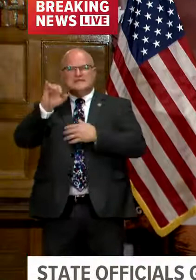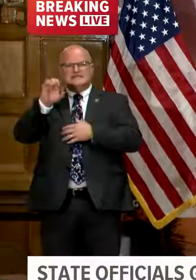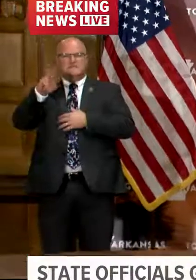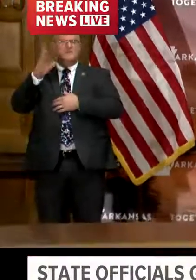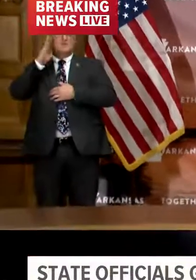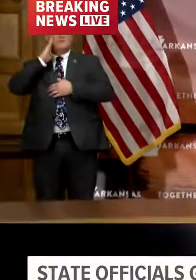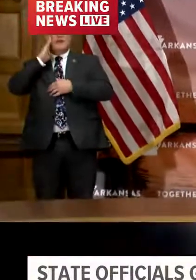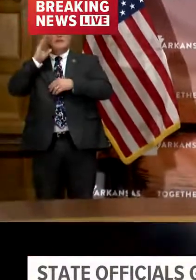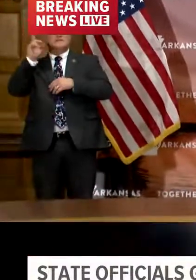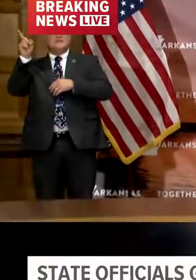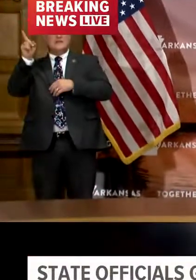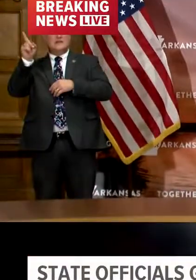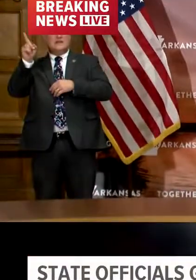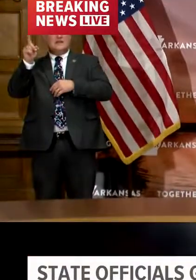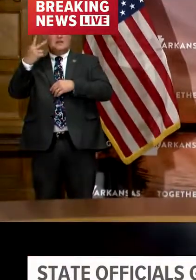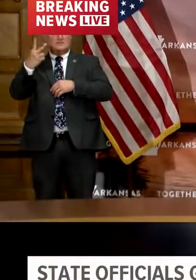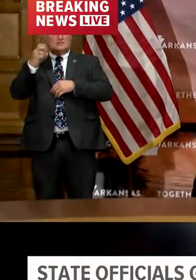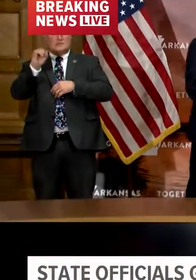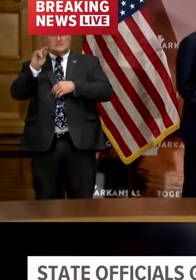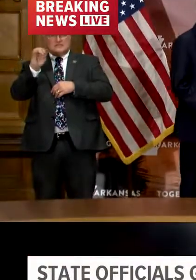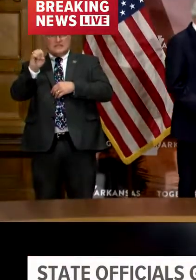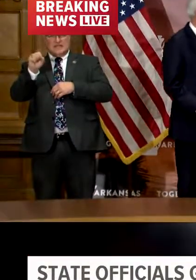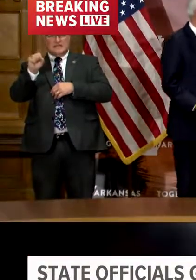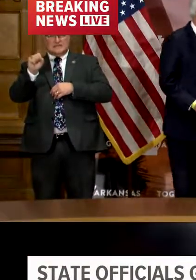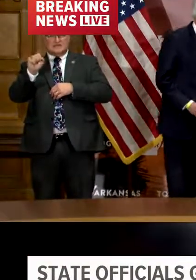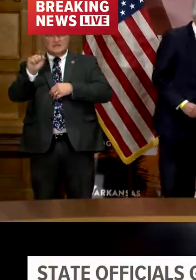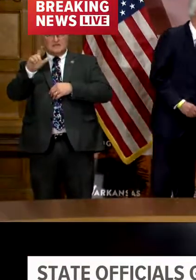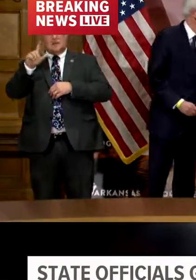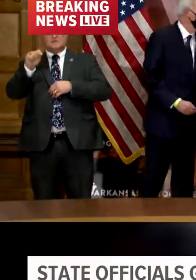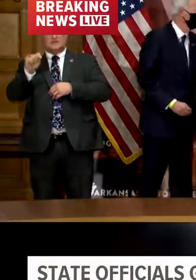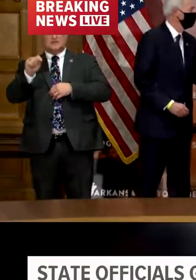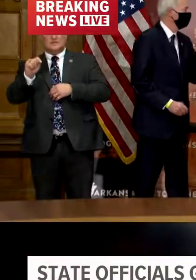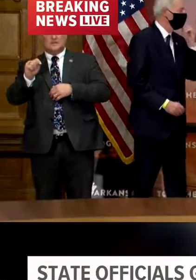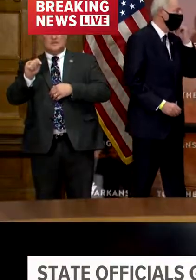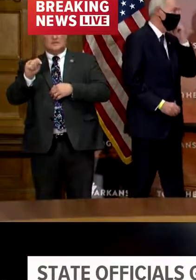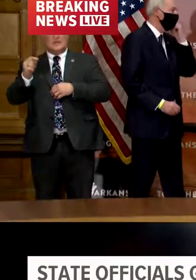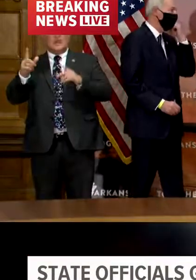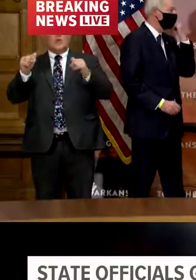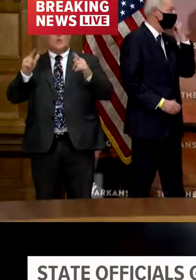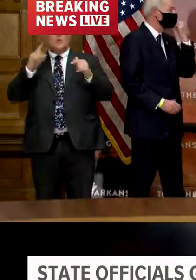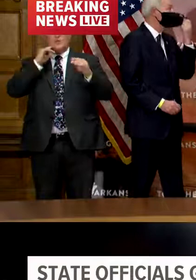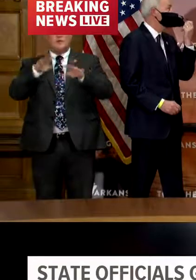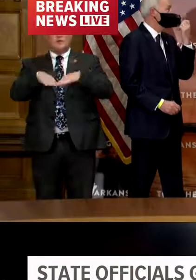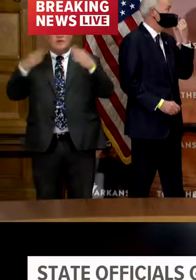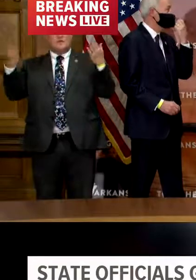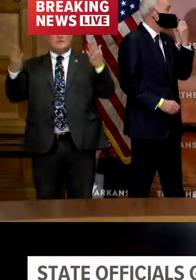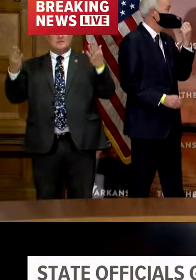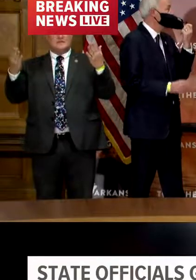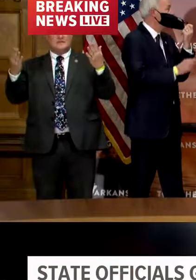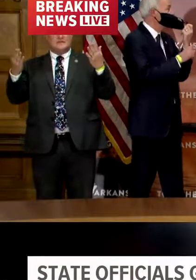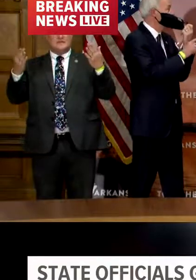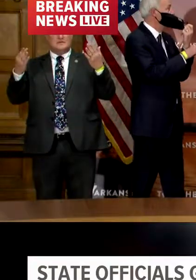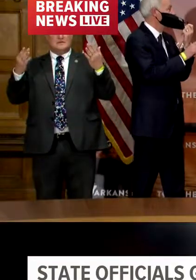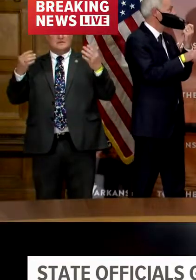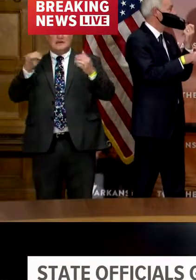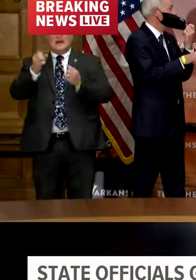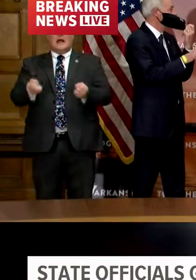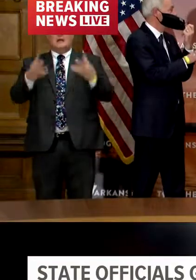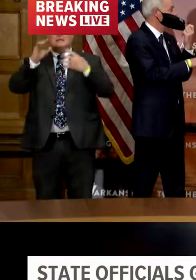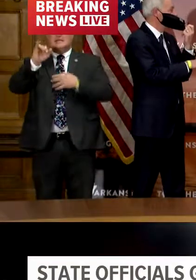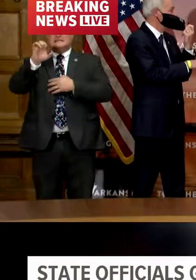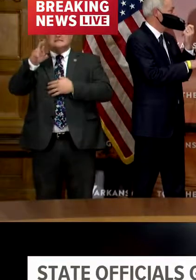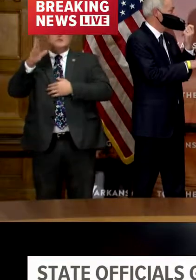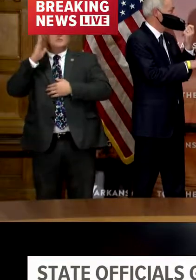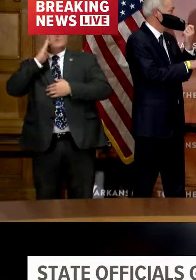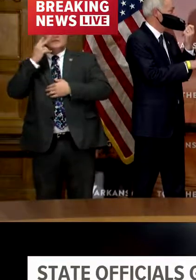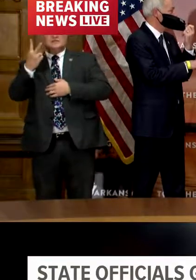beds are going to be at the 2 sites, the alternative care sites, and when those are going to be expected to be available? How many ICU beds